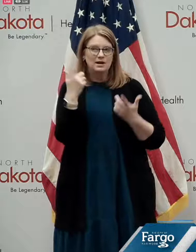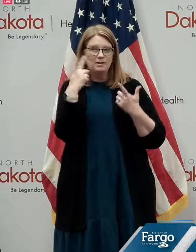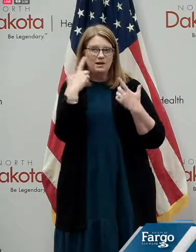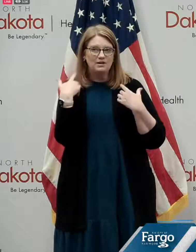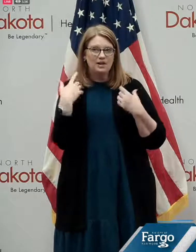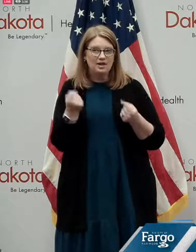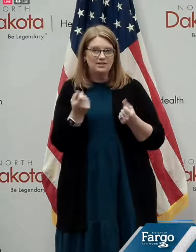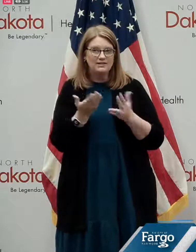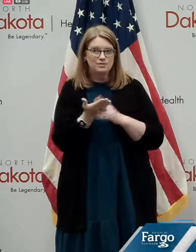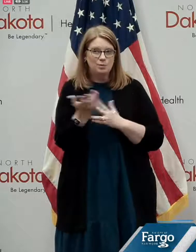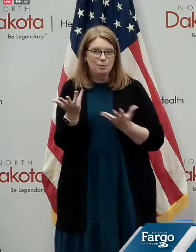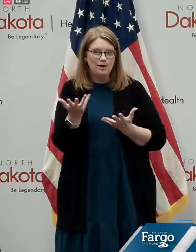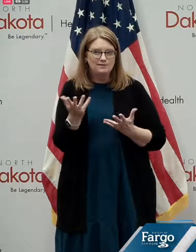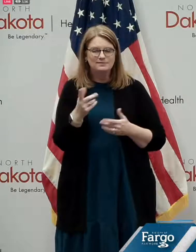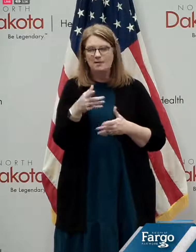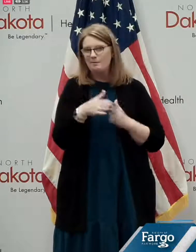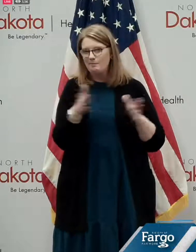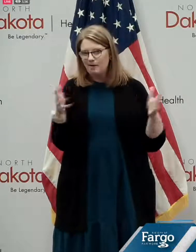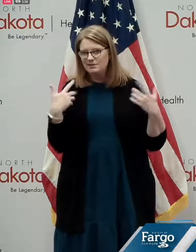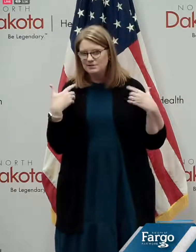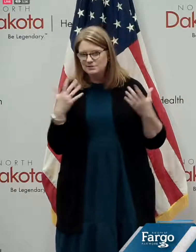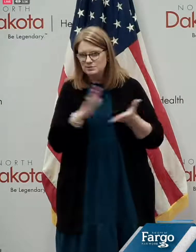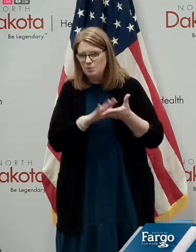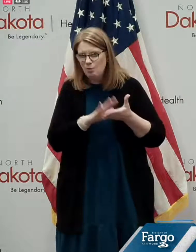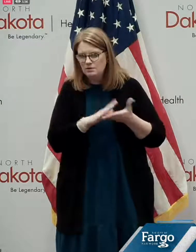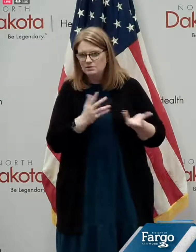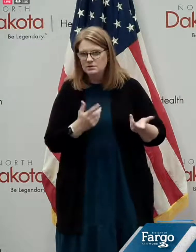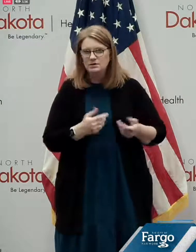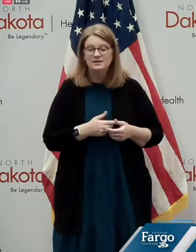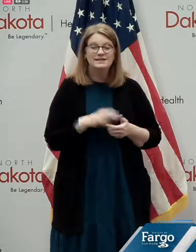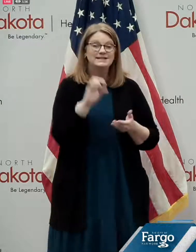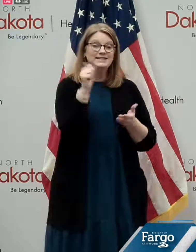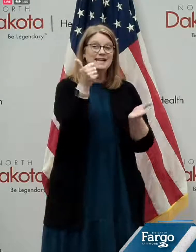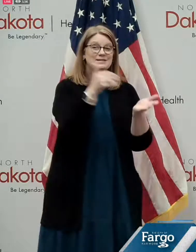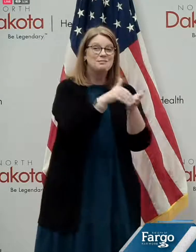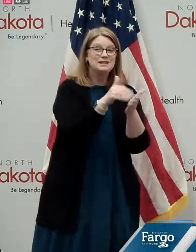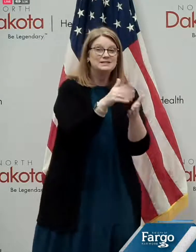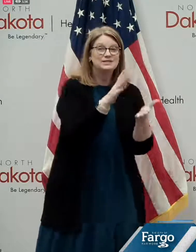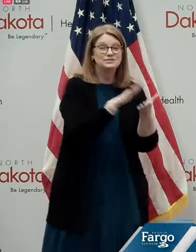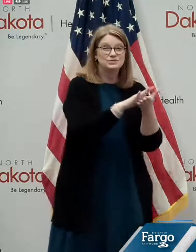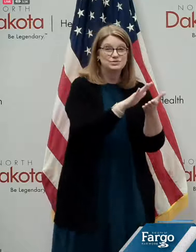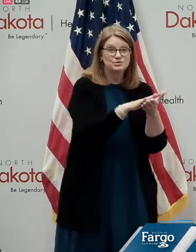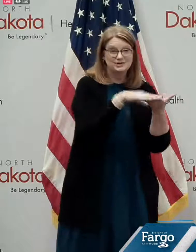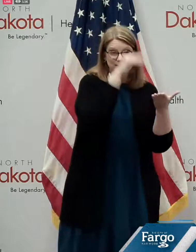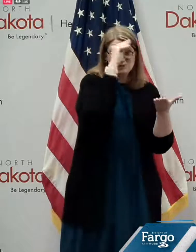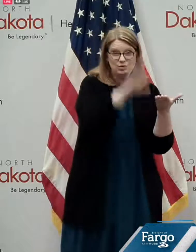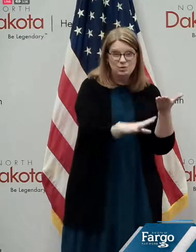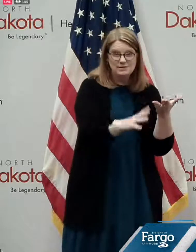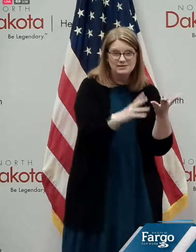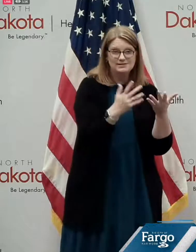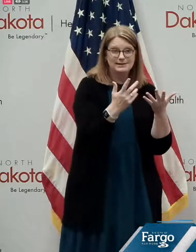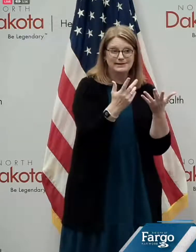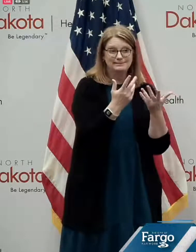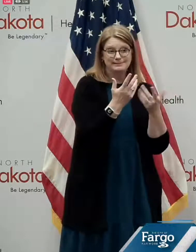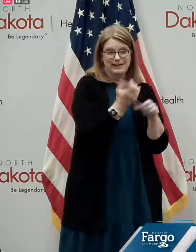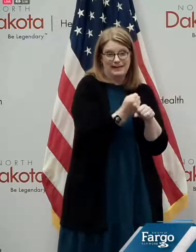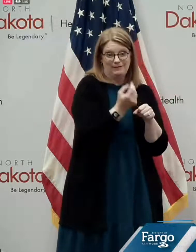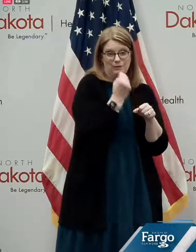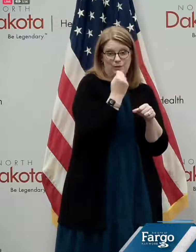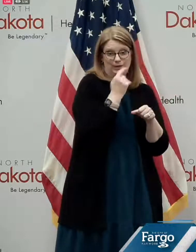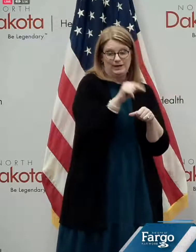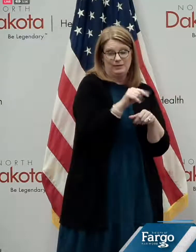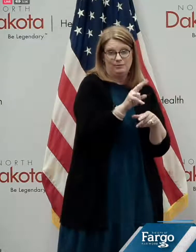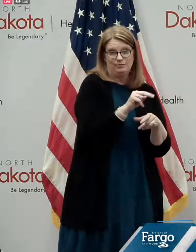through public schools. Millions and tens of millions of students get their nutrition through public schools. And here in North